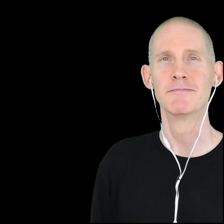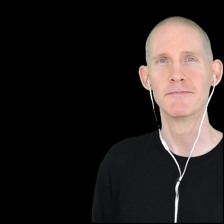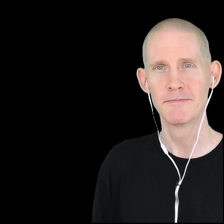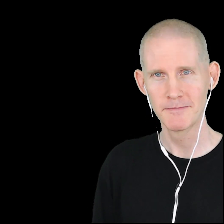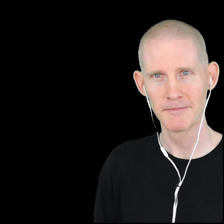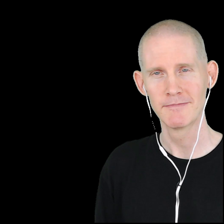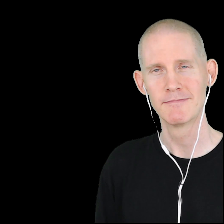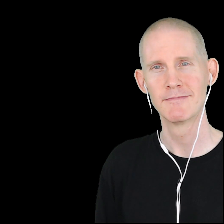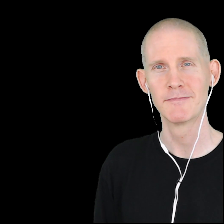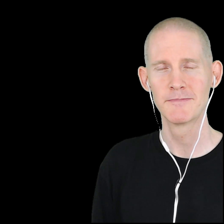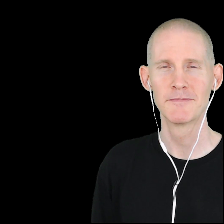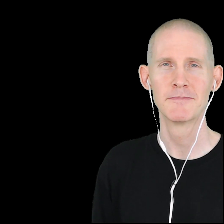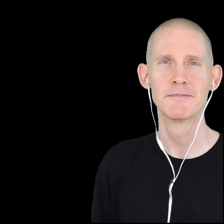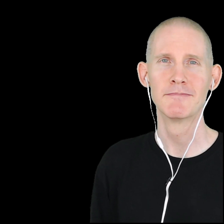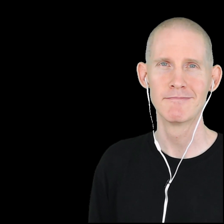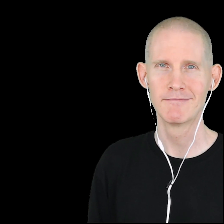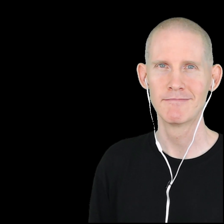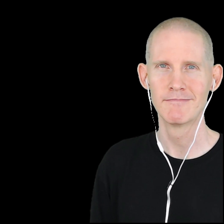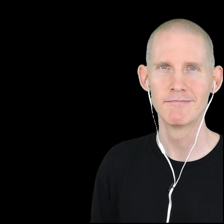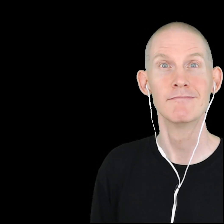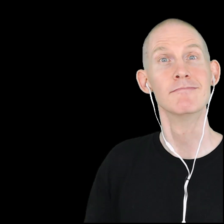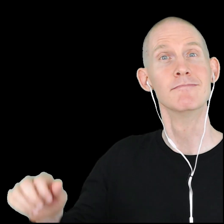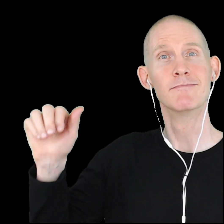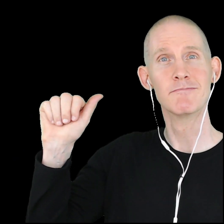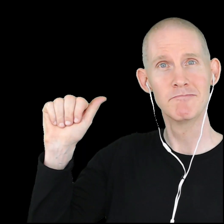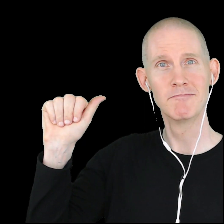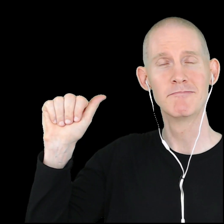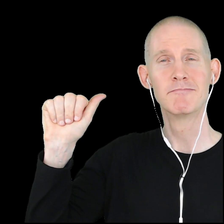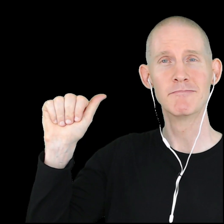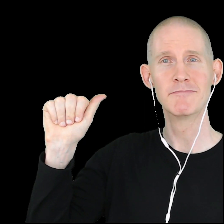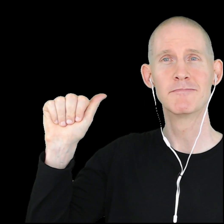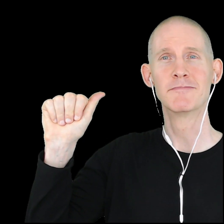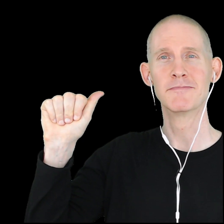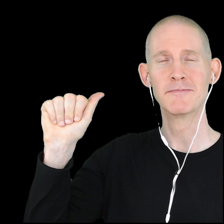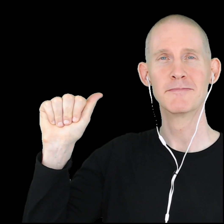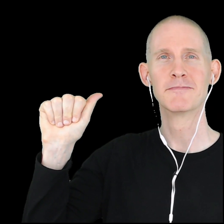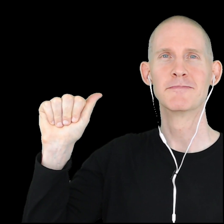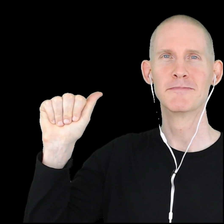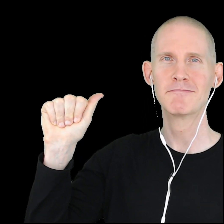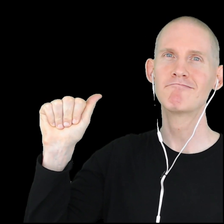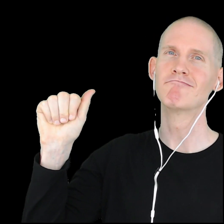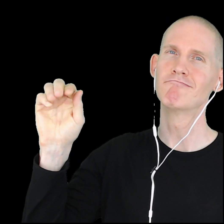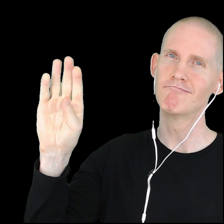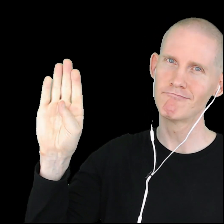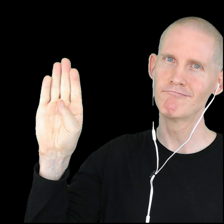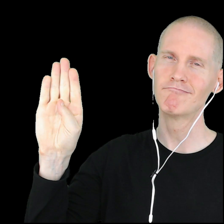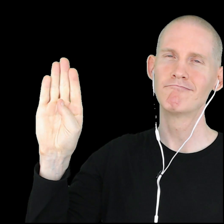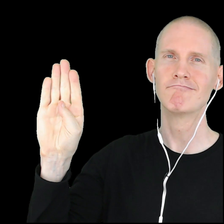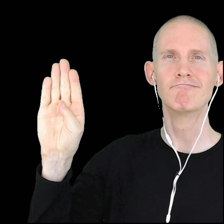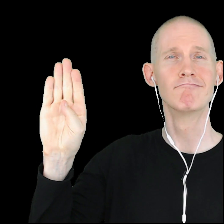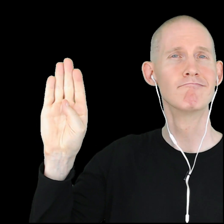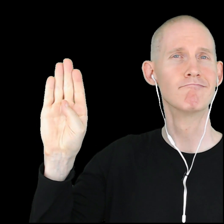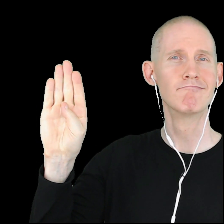When the sharpest words wanna cut me down, I'm gonna send a flood, gonna drown